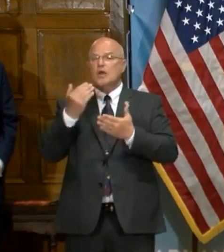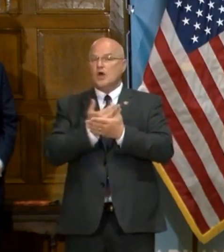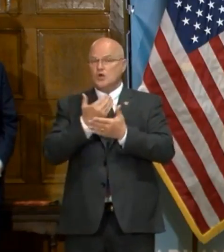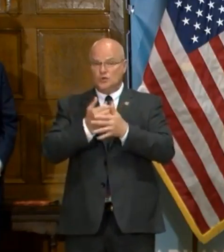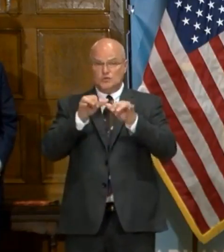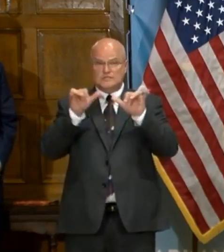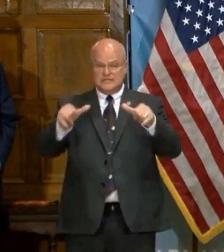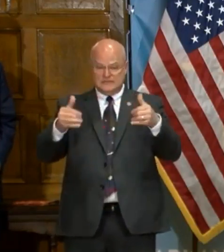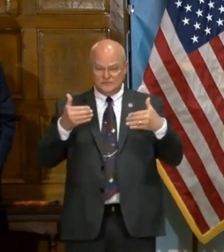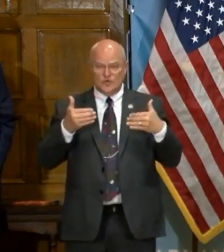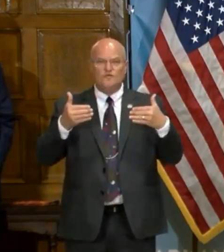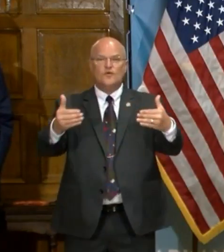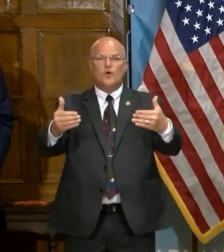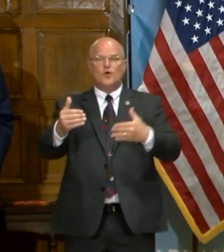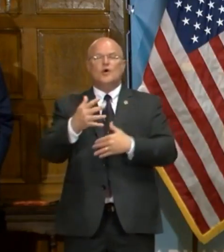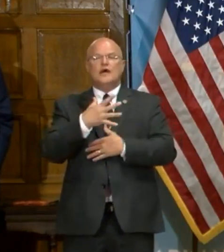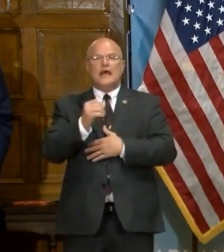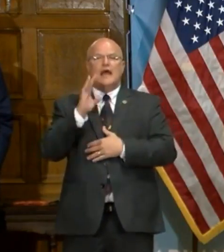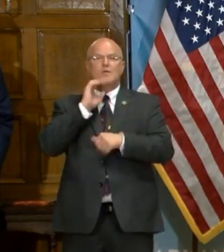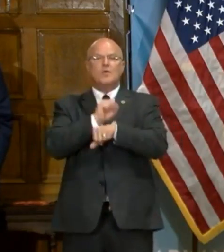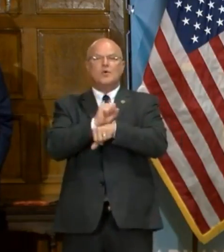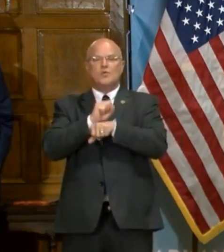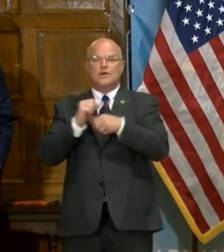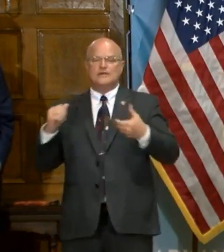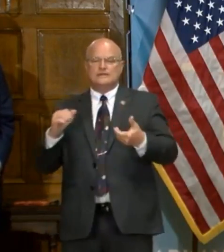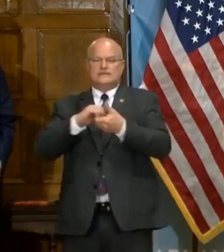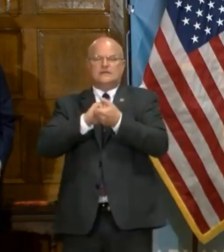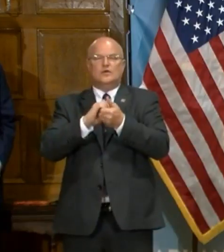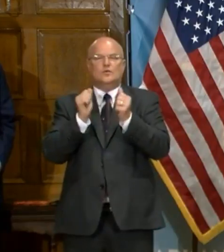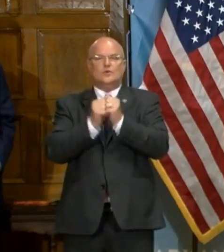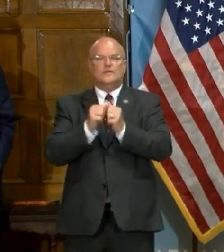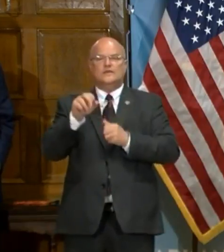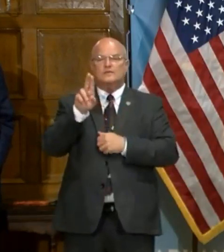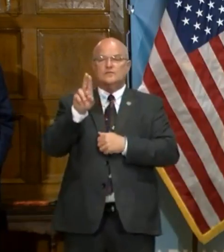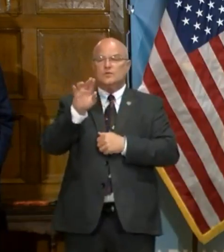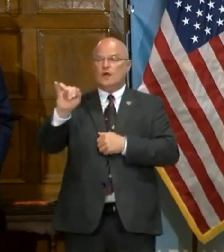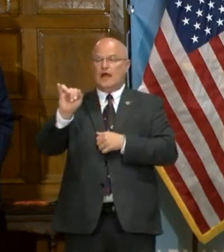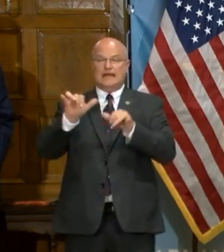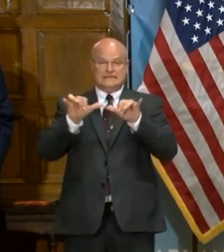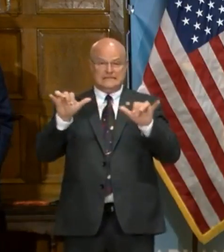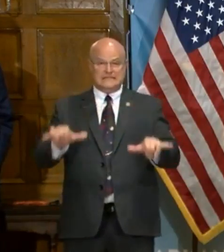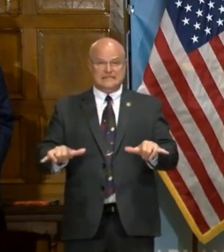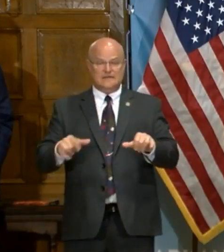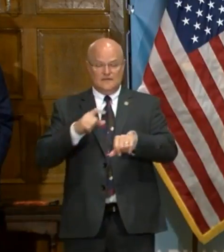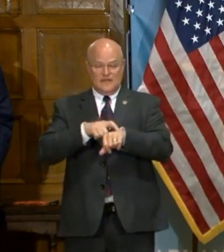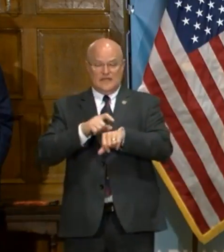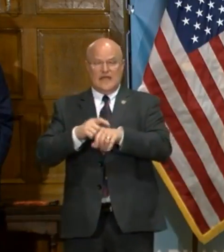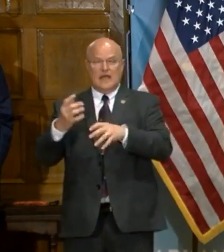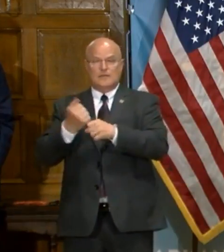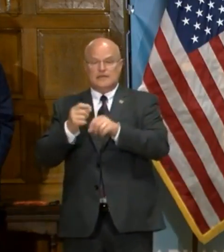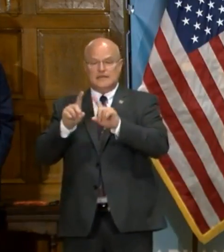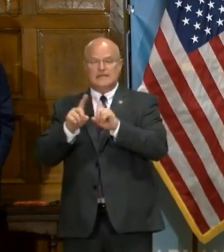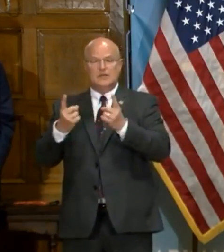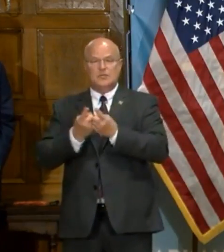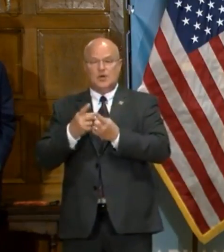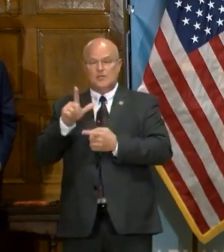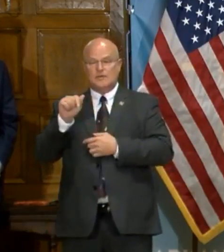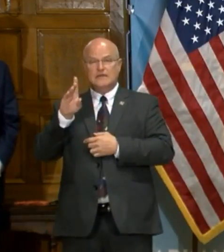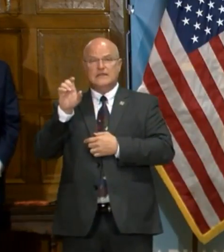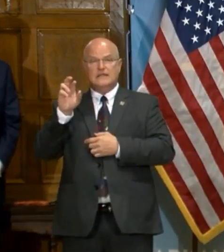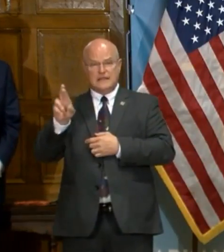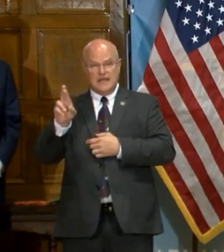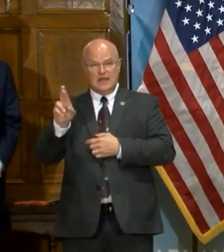going forward, and it will work in conjunction with our existing UI system. From the time we got the Department of